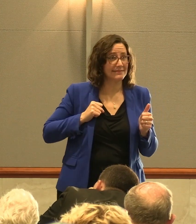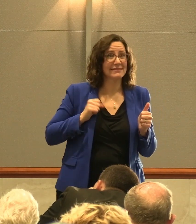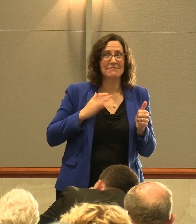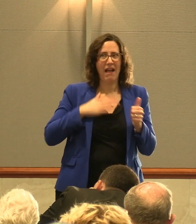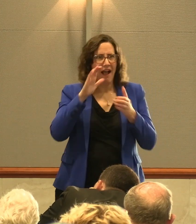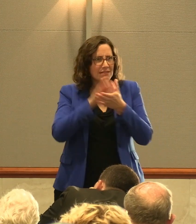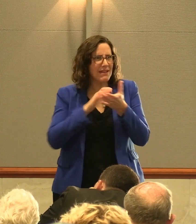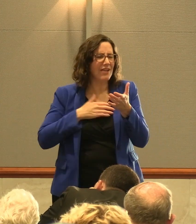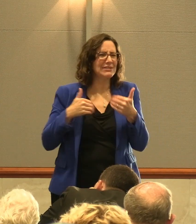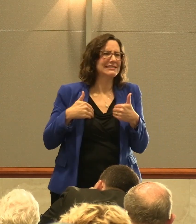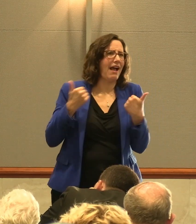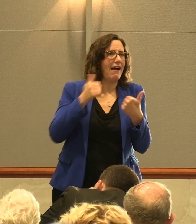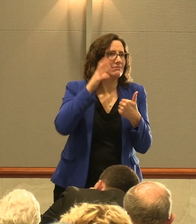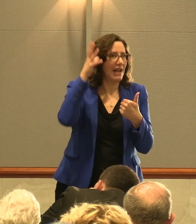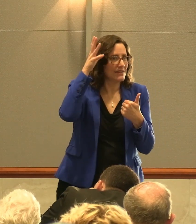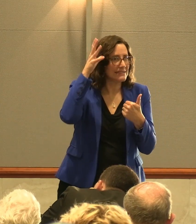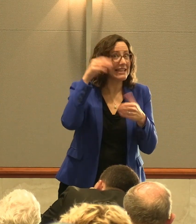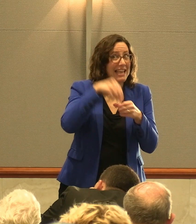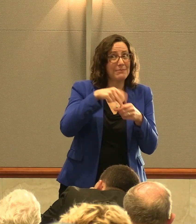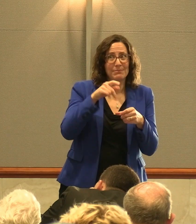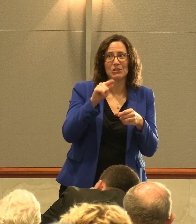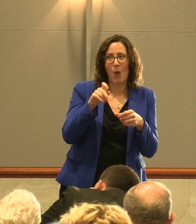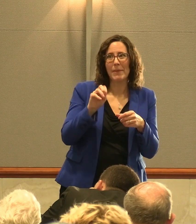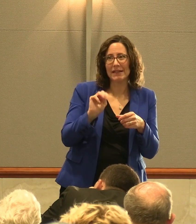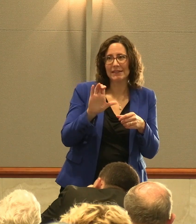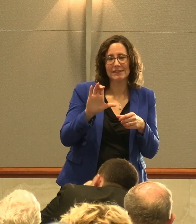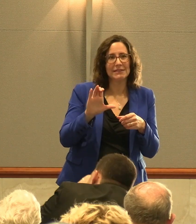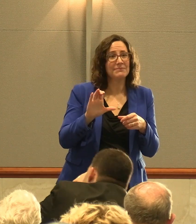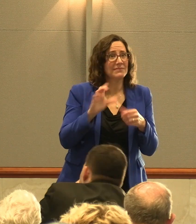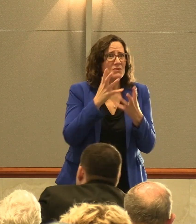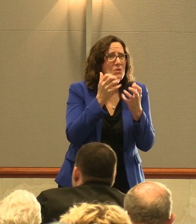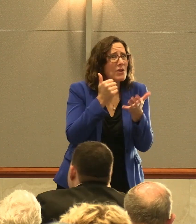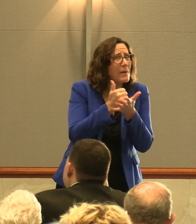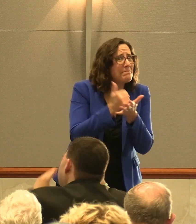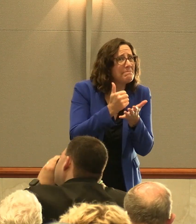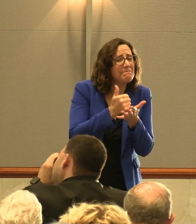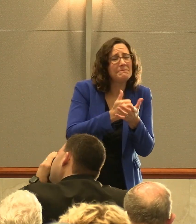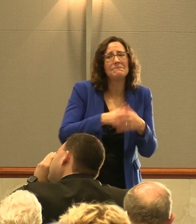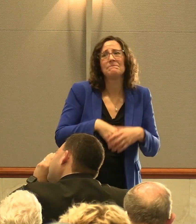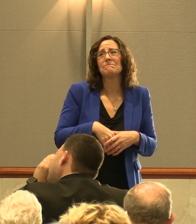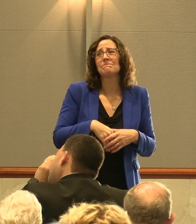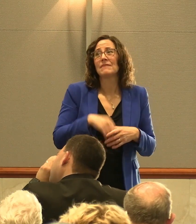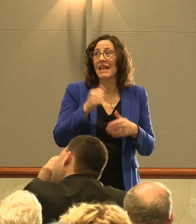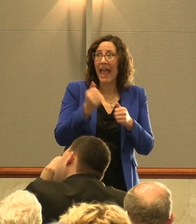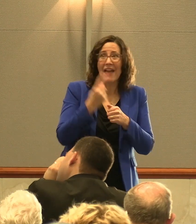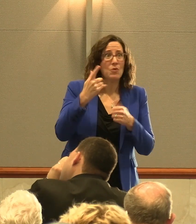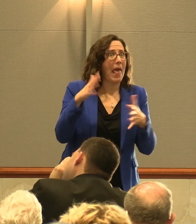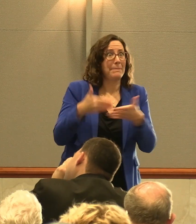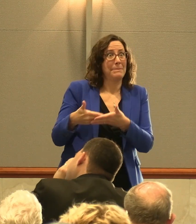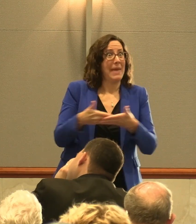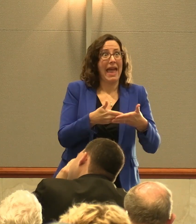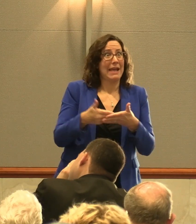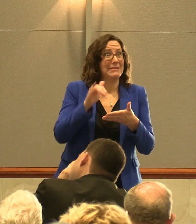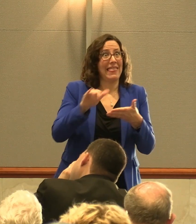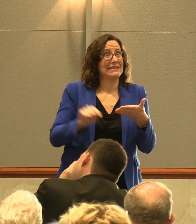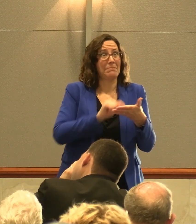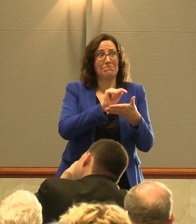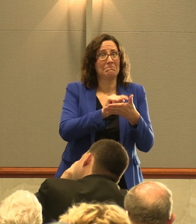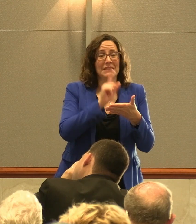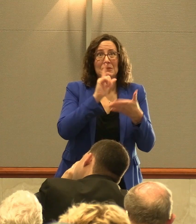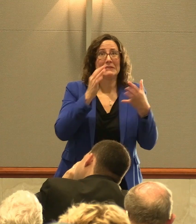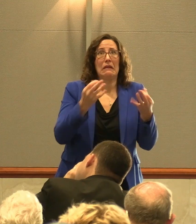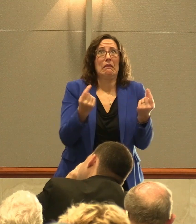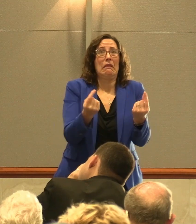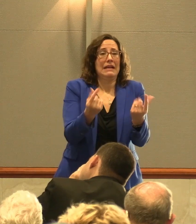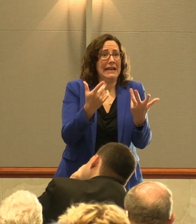were young parents in Potomac, and we wanted to help out. And because everyone had babies at that time, we decided the only